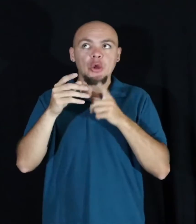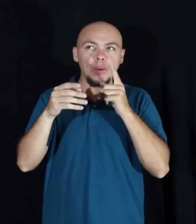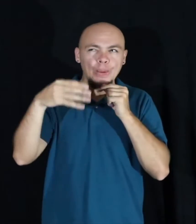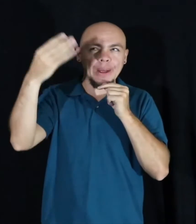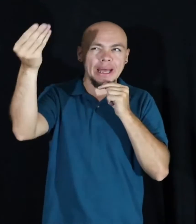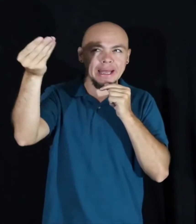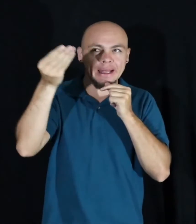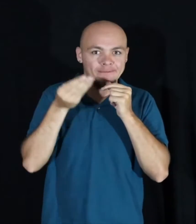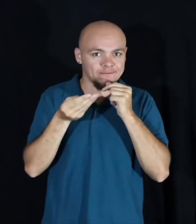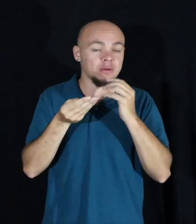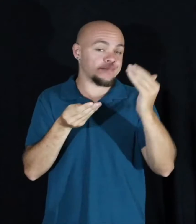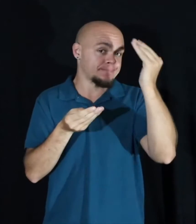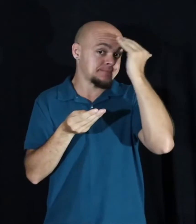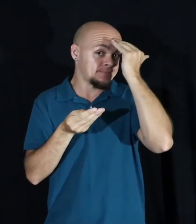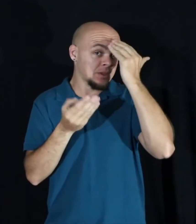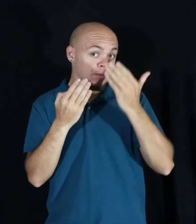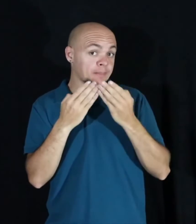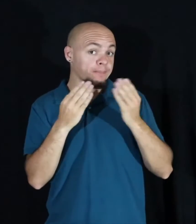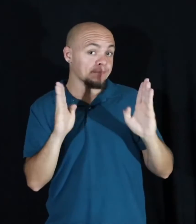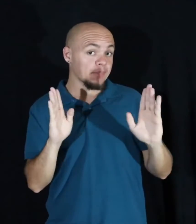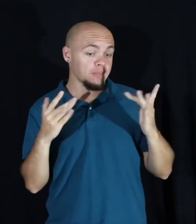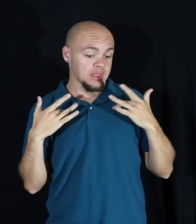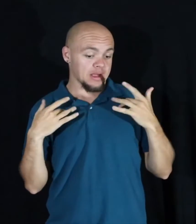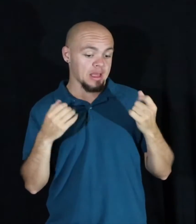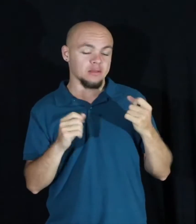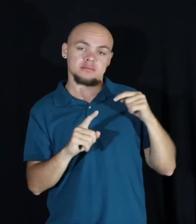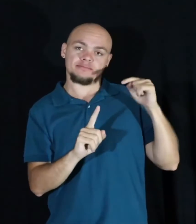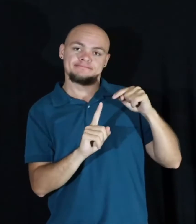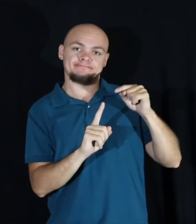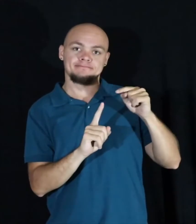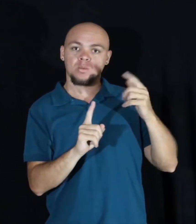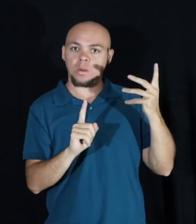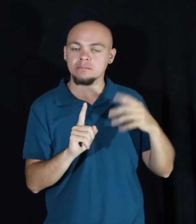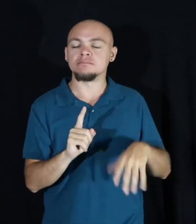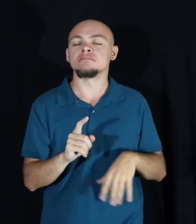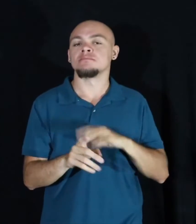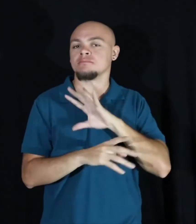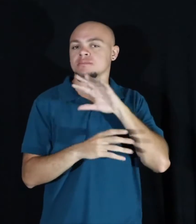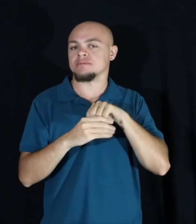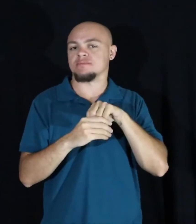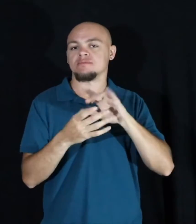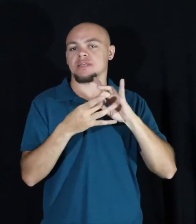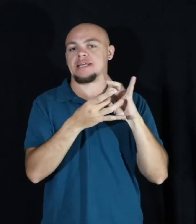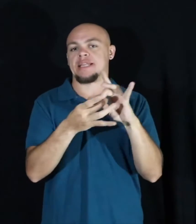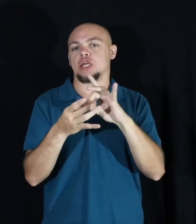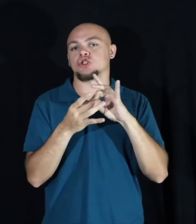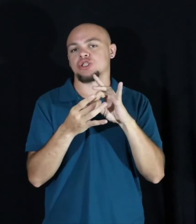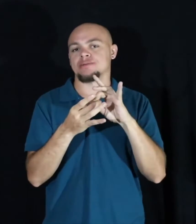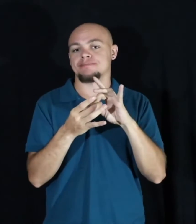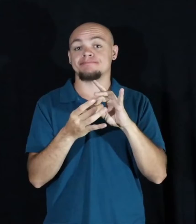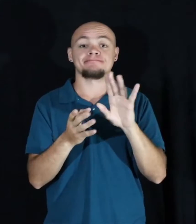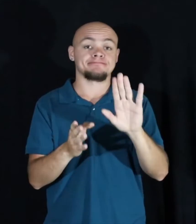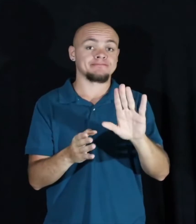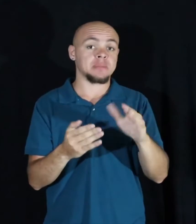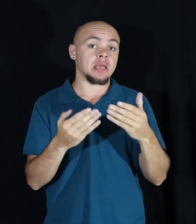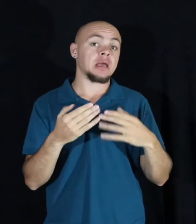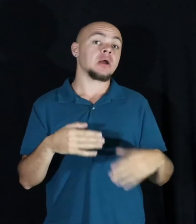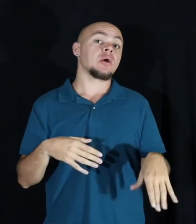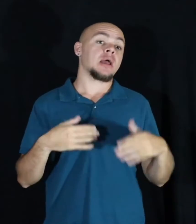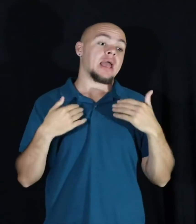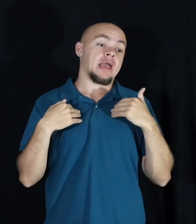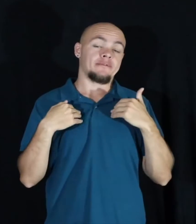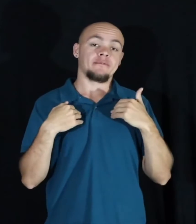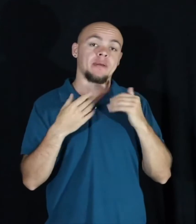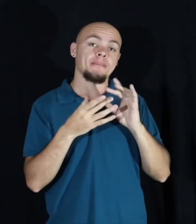know that public health is part of how we make this connection. Because when we have trusted